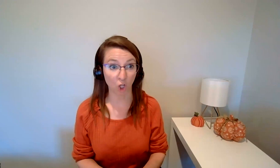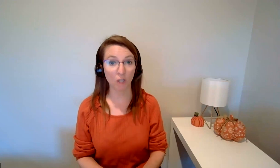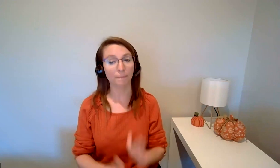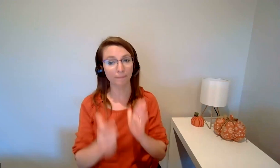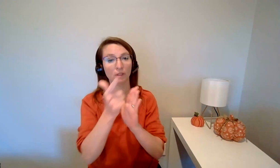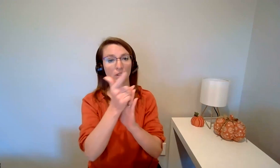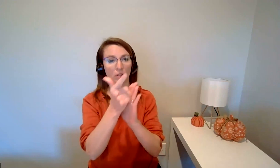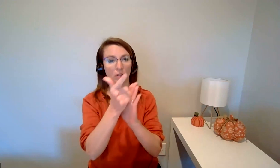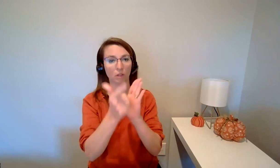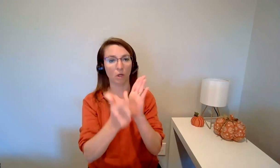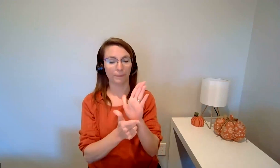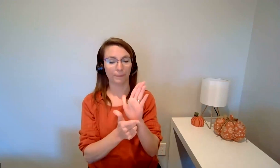law, law.